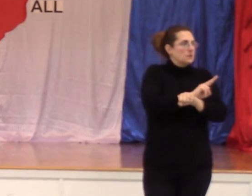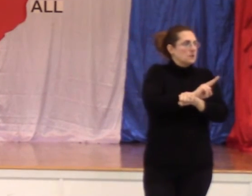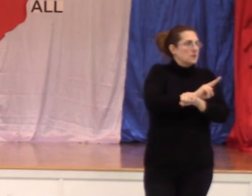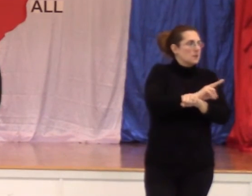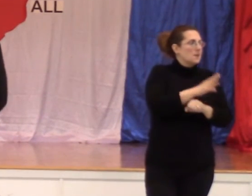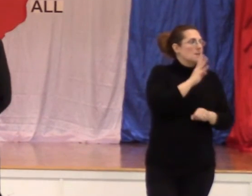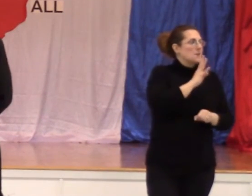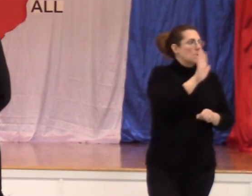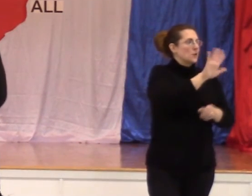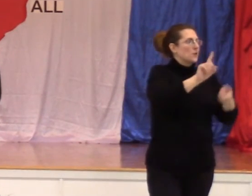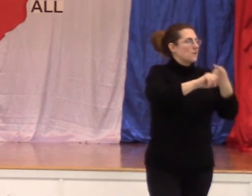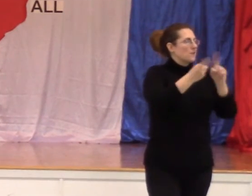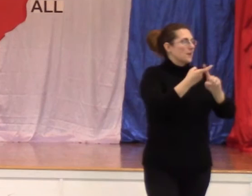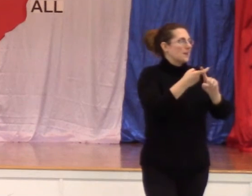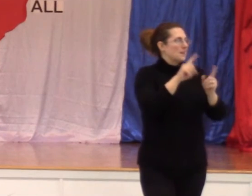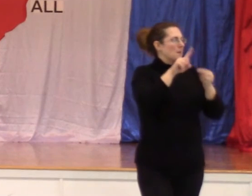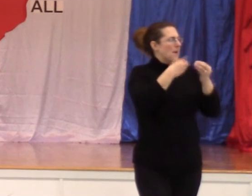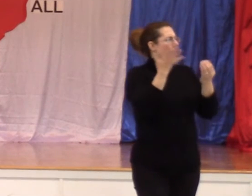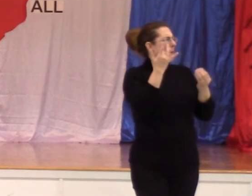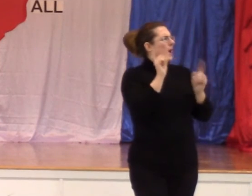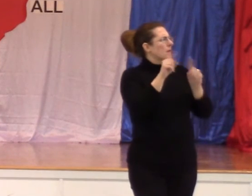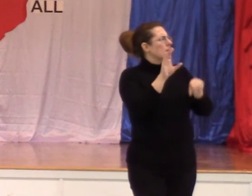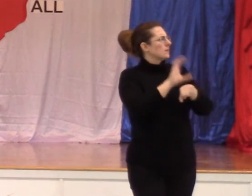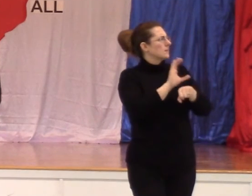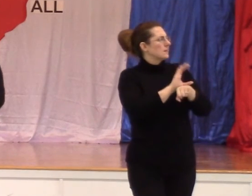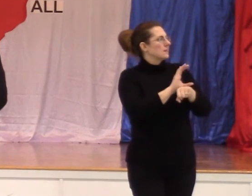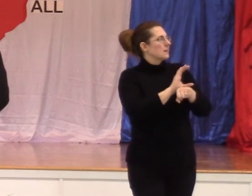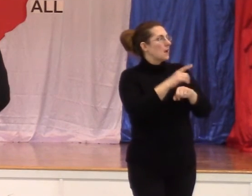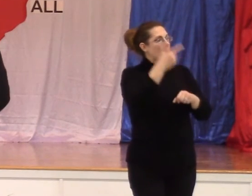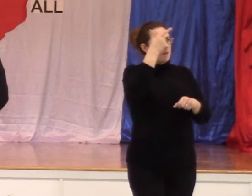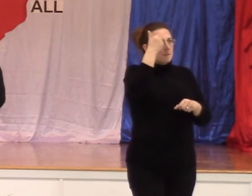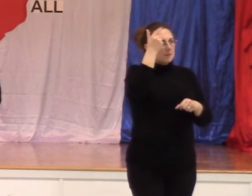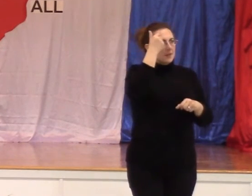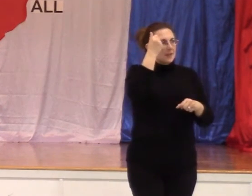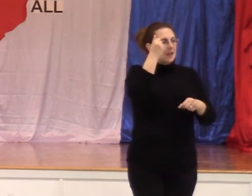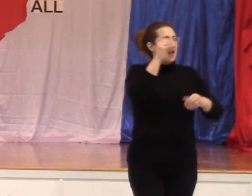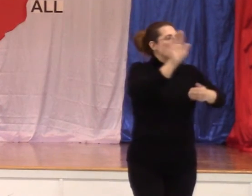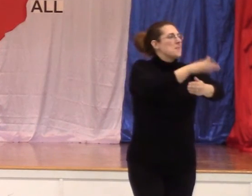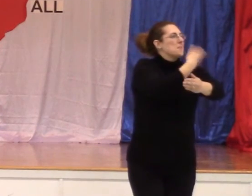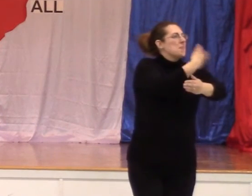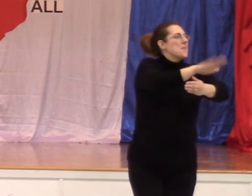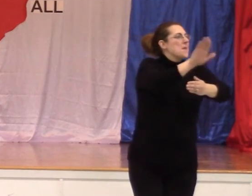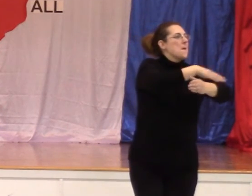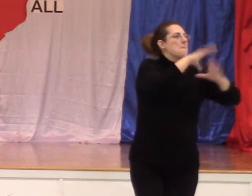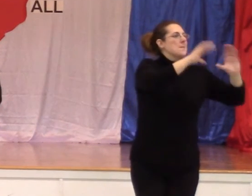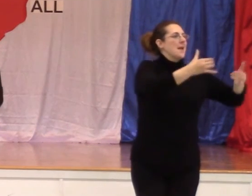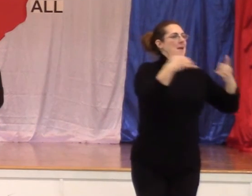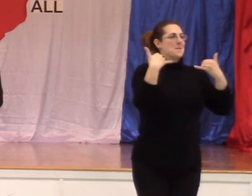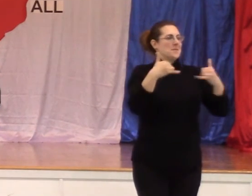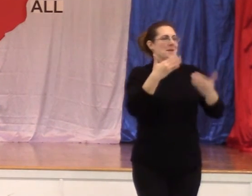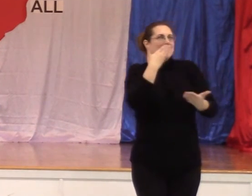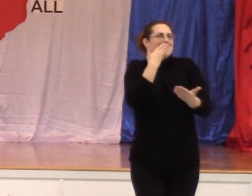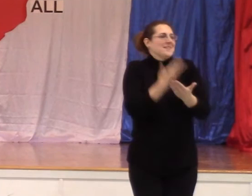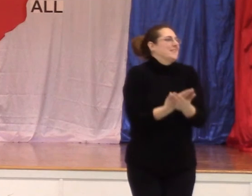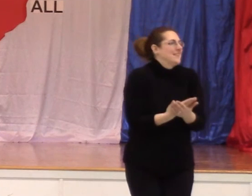Talk to your friends about why they go to their church. Because the band plays really good.